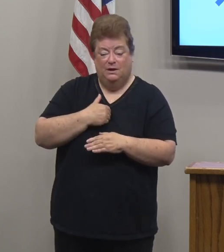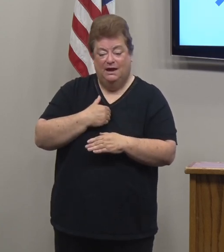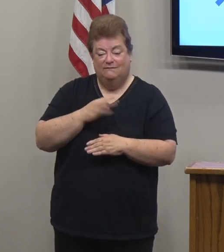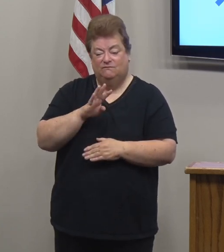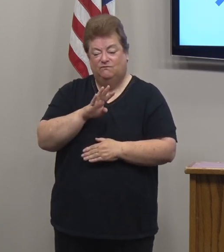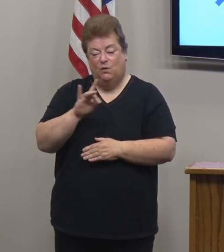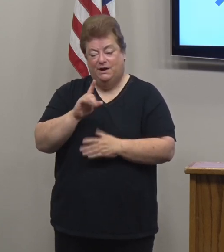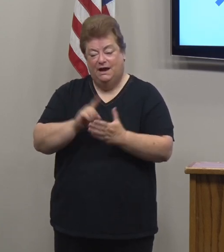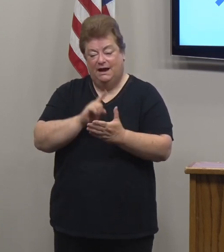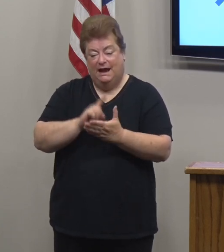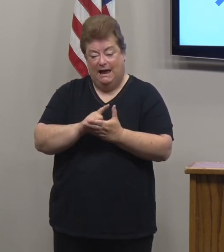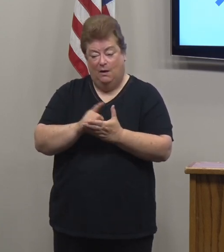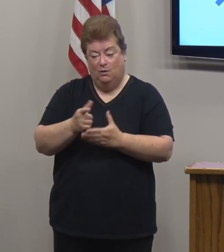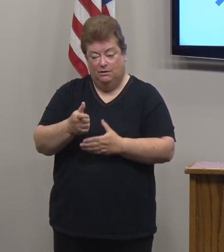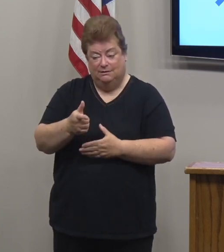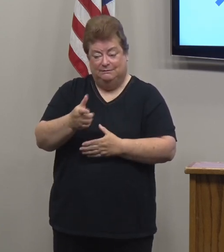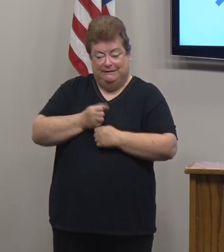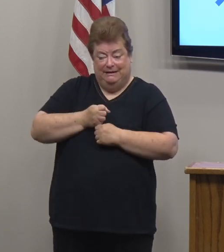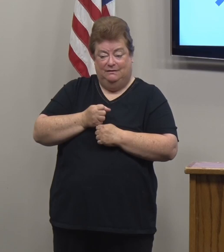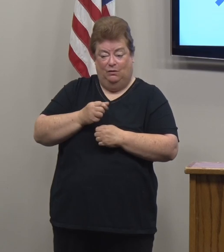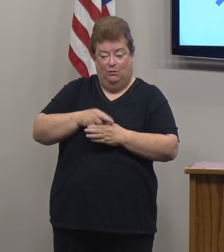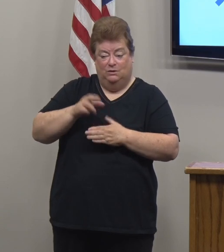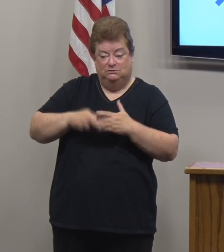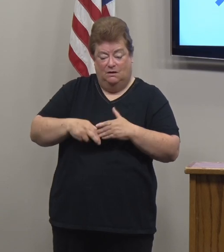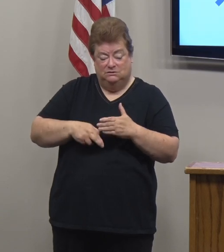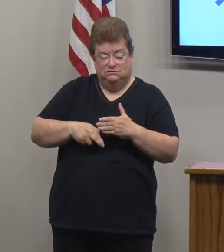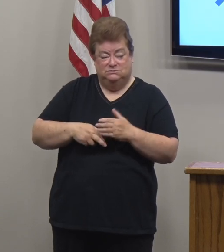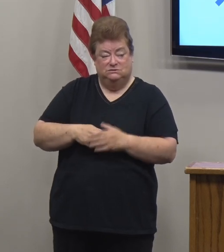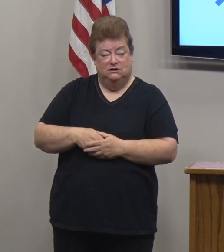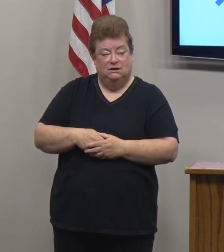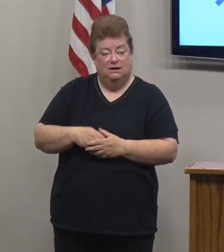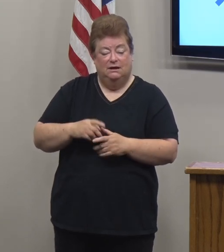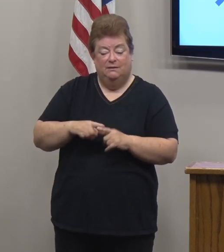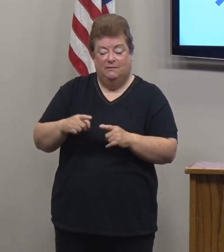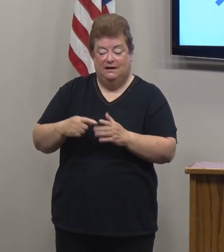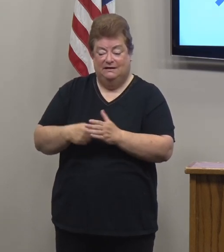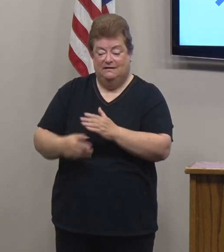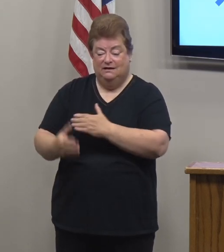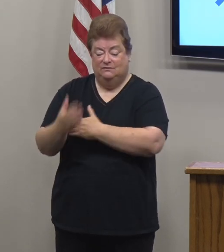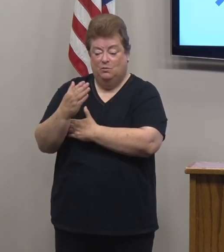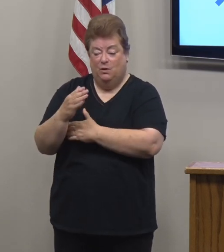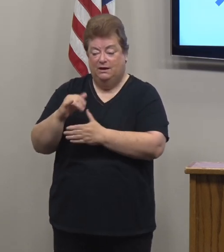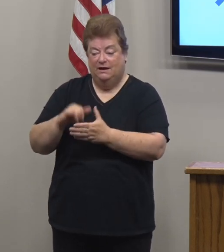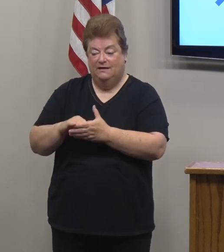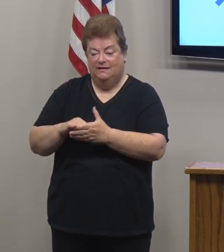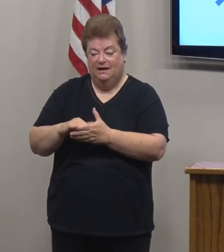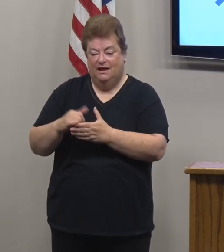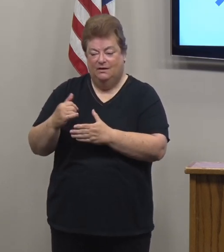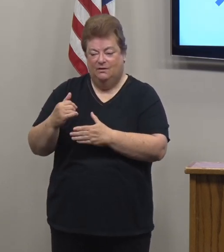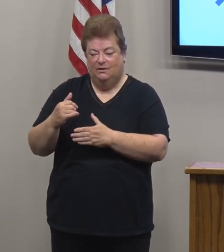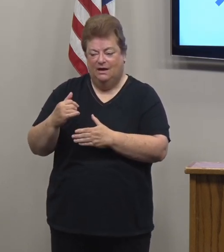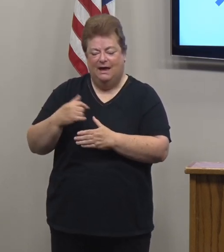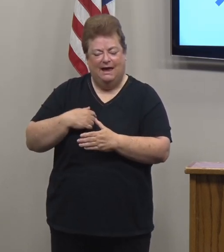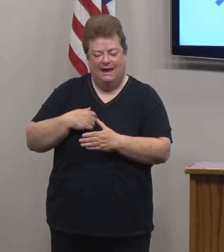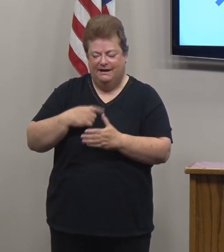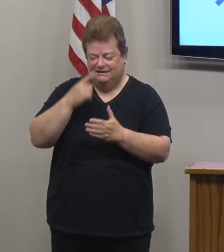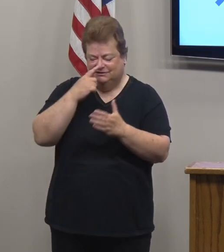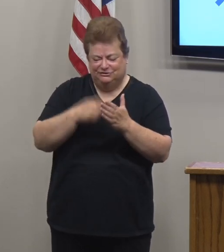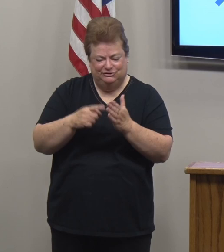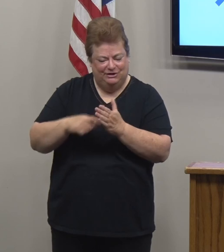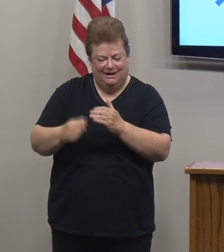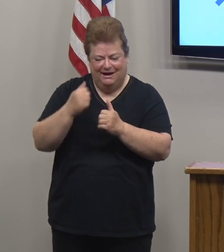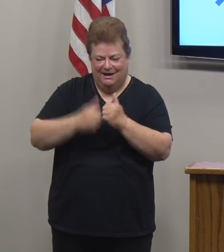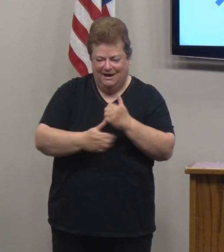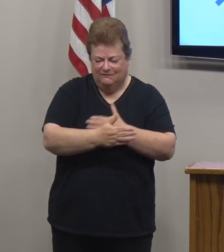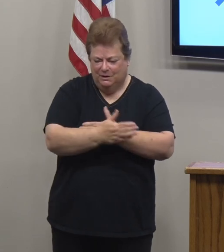48-hour turnaround. And right now, this morning, it was 3 days. This is something I check on every morning for